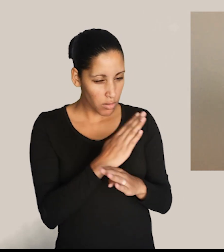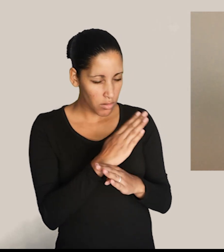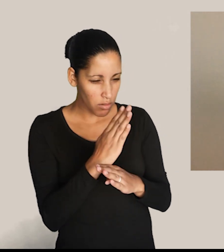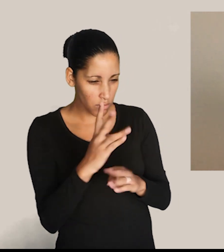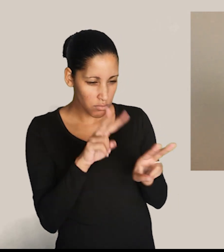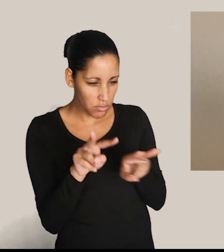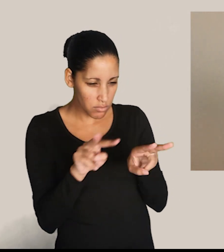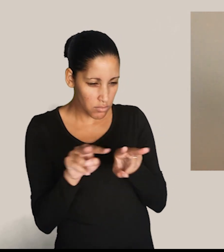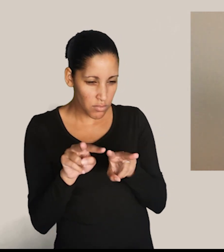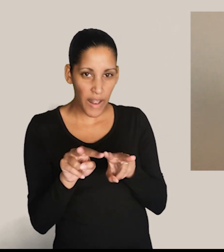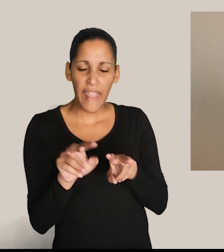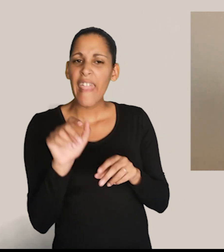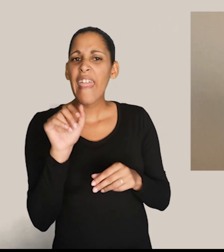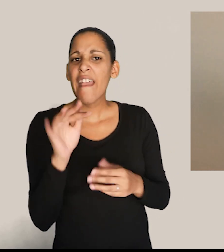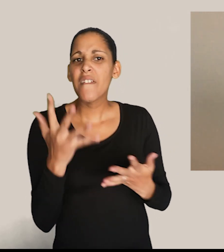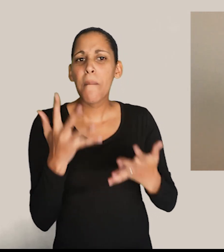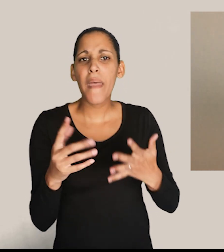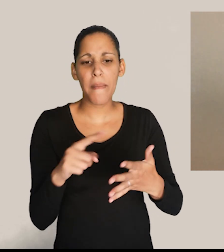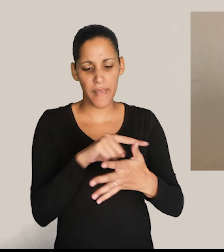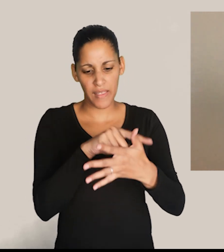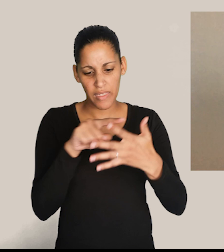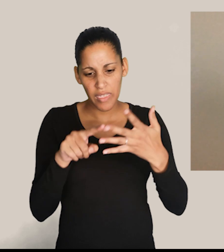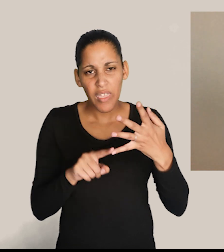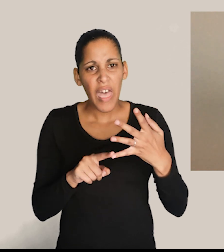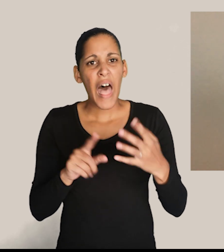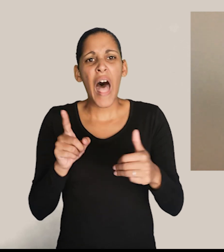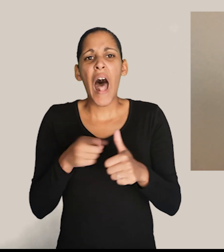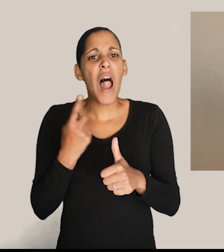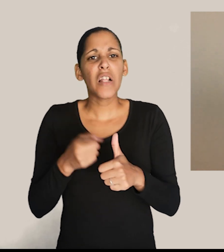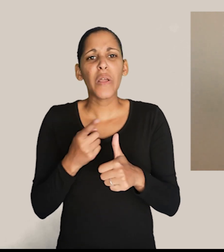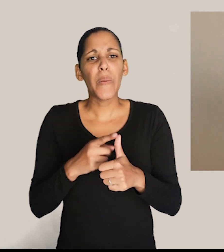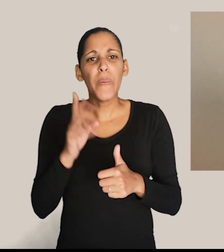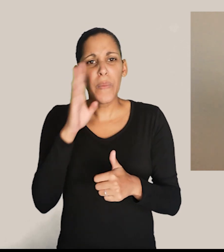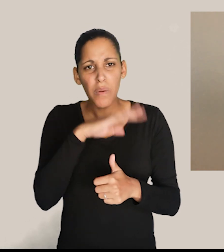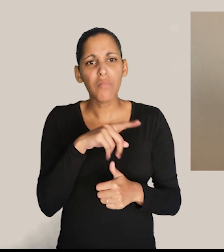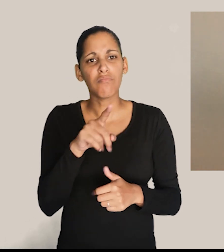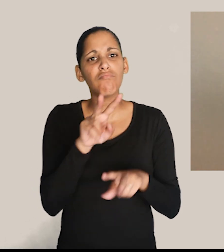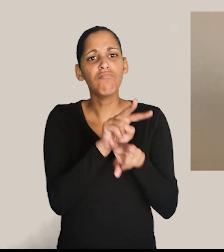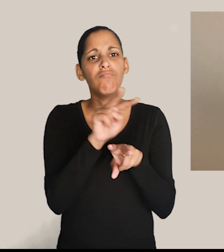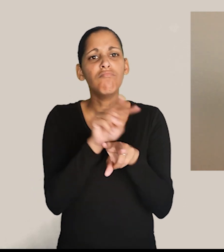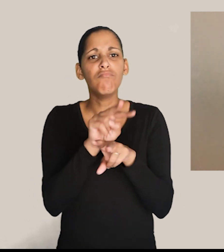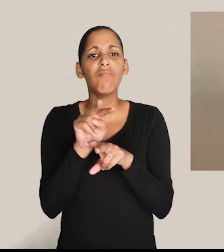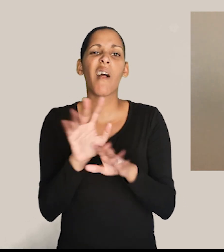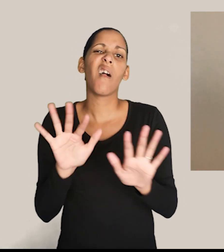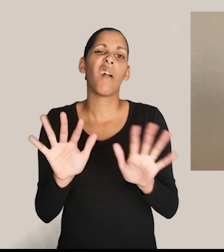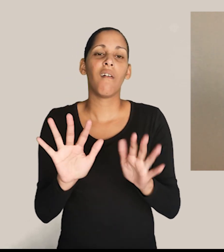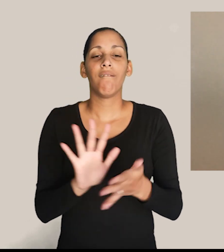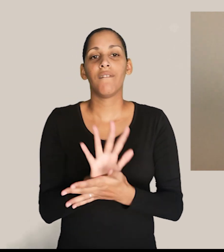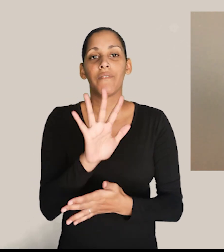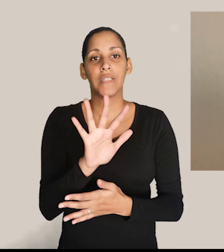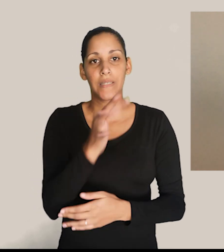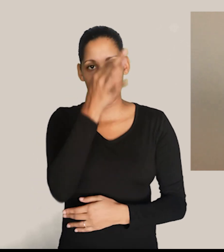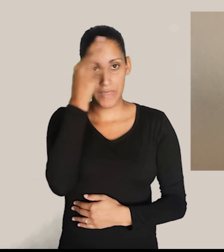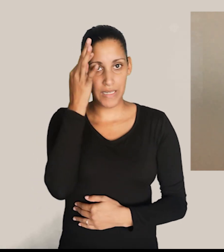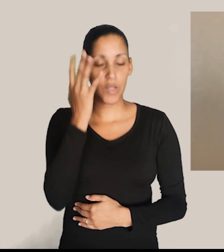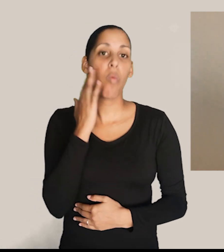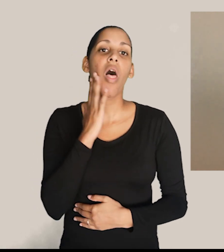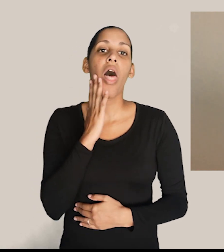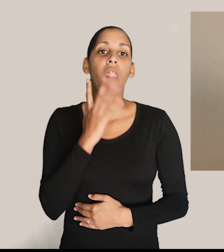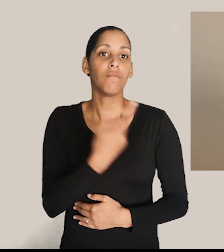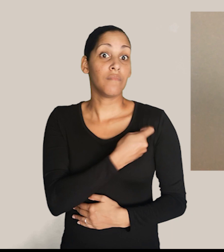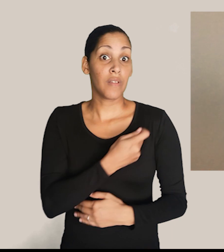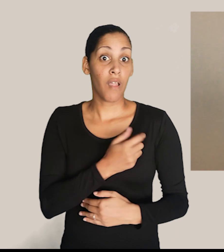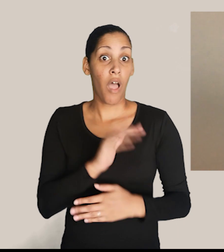fall into any of the above categories mentioned with regards to allergies, you will still be monitored for 15 minutes after